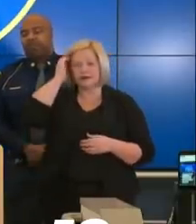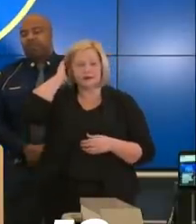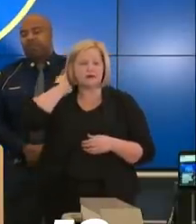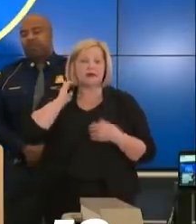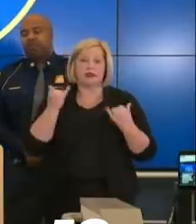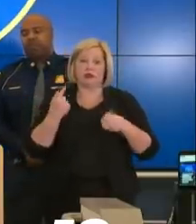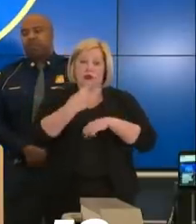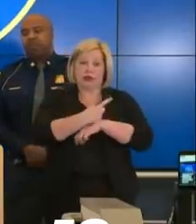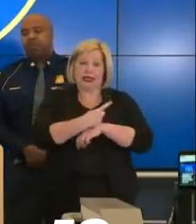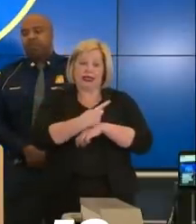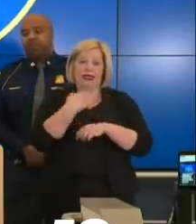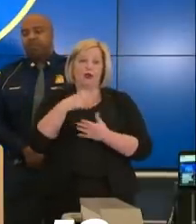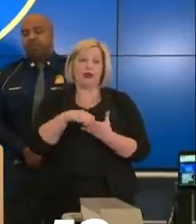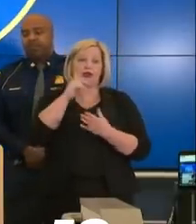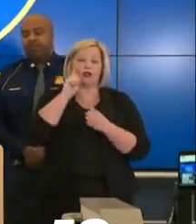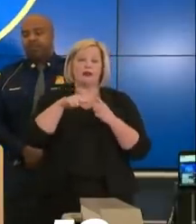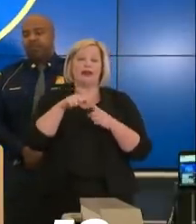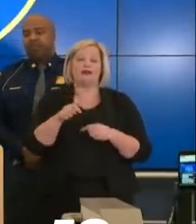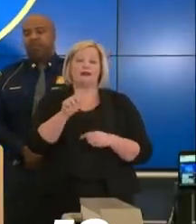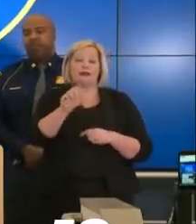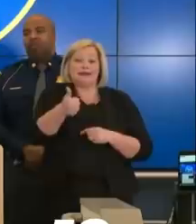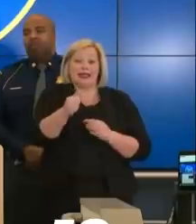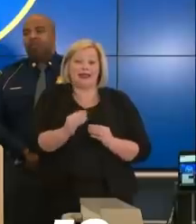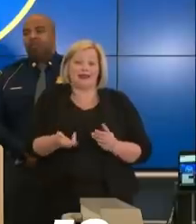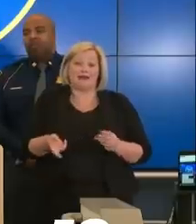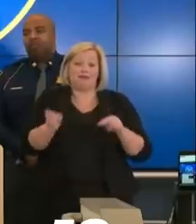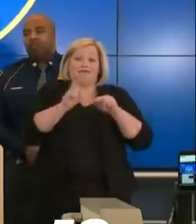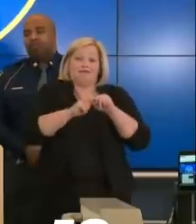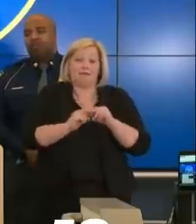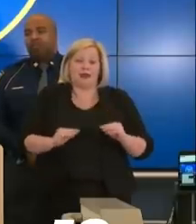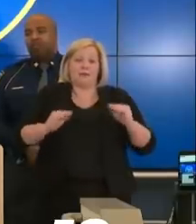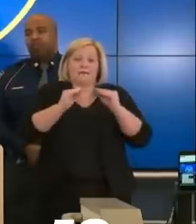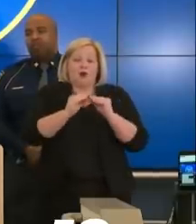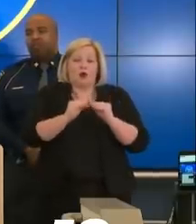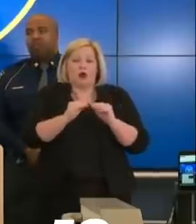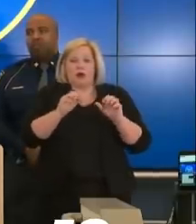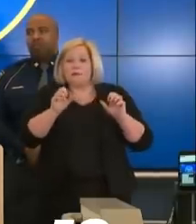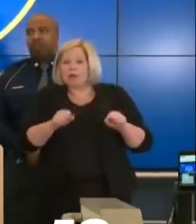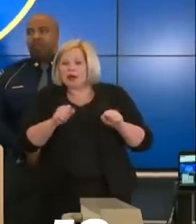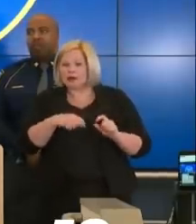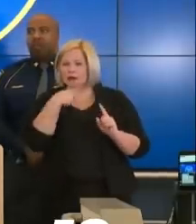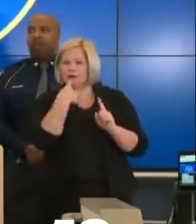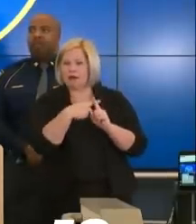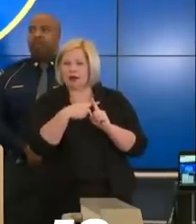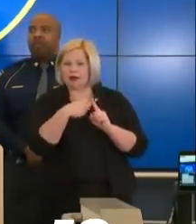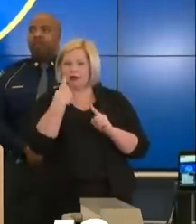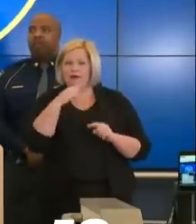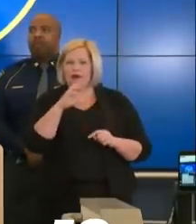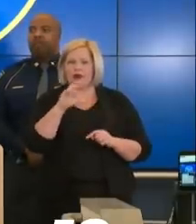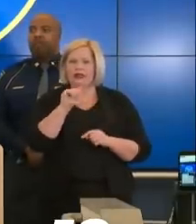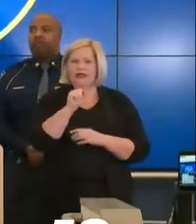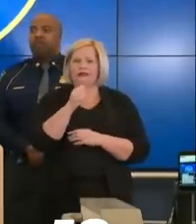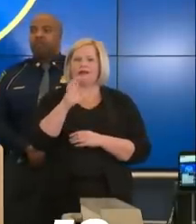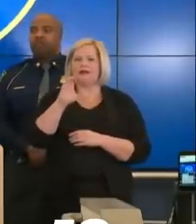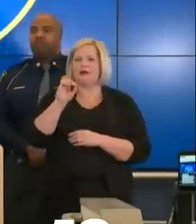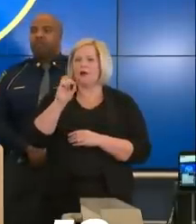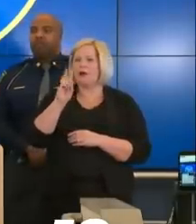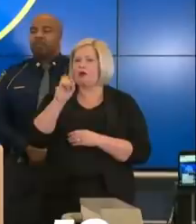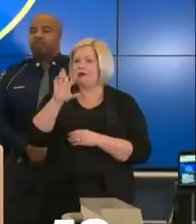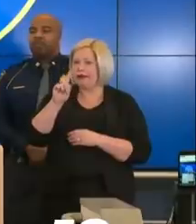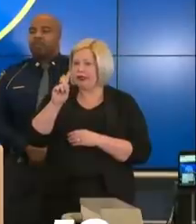Today, we learned of 10 additional cases of presumptive positive cases of COVID-19 here in